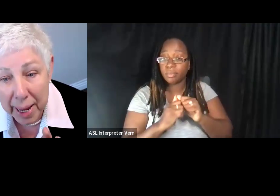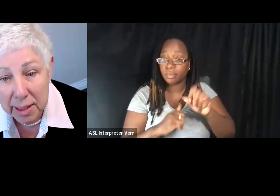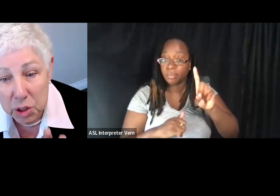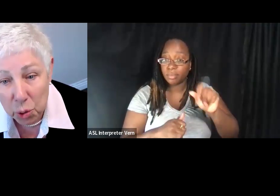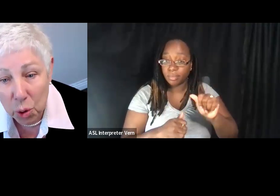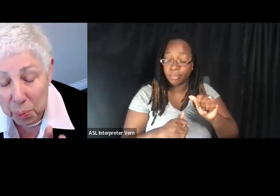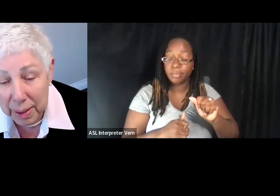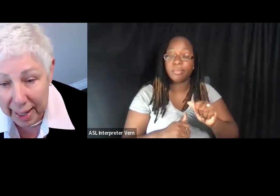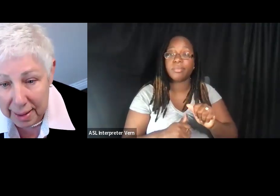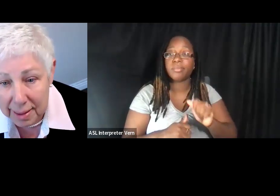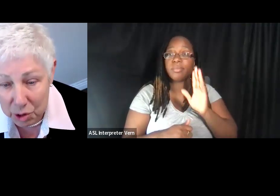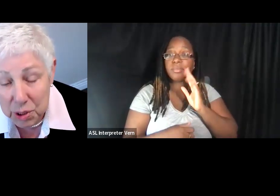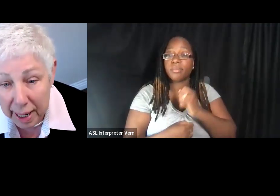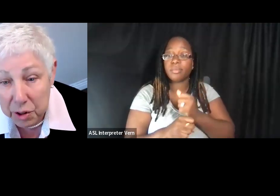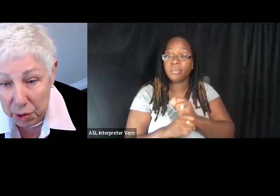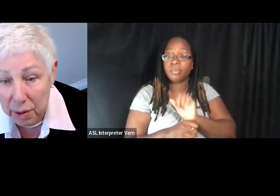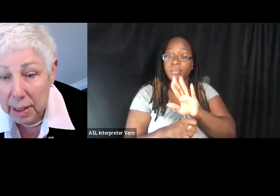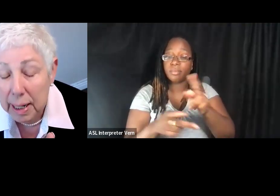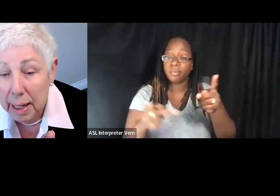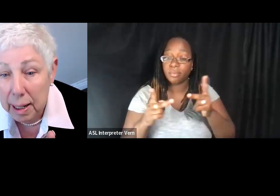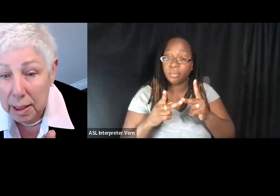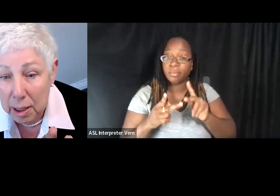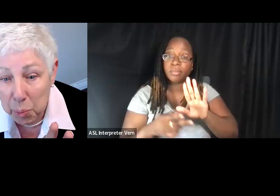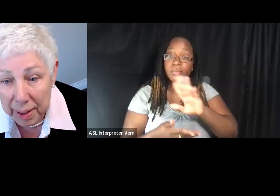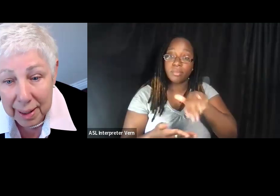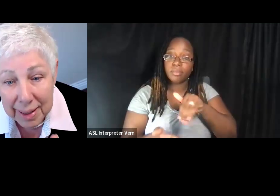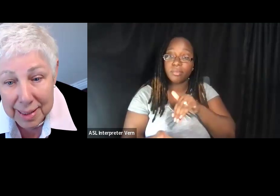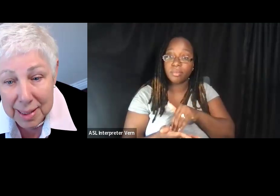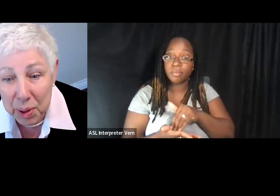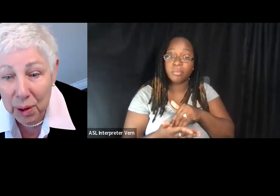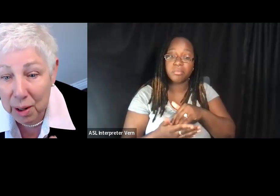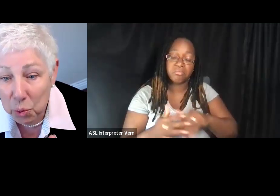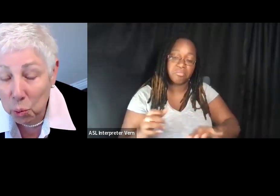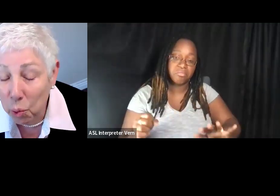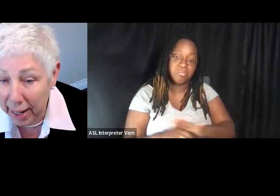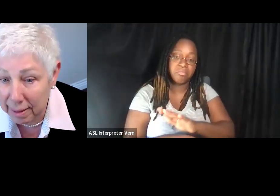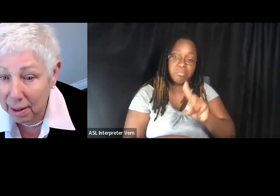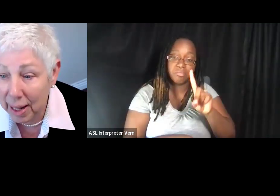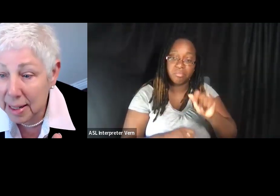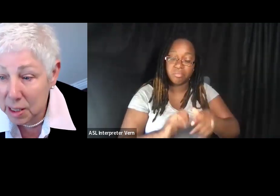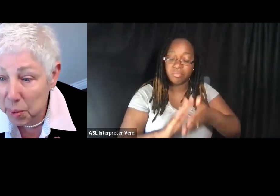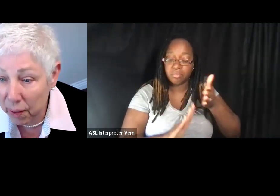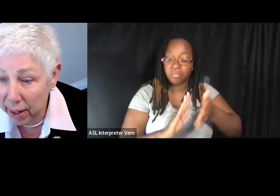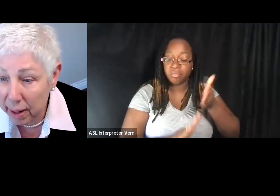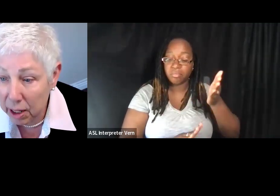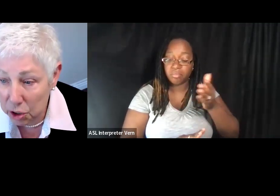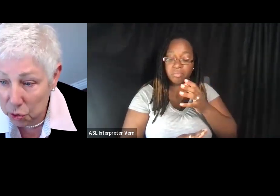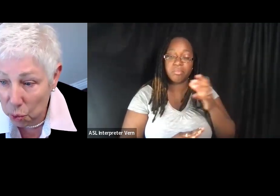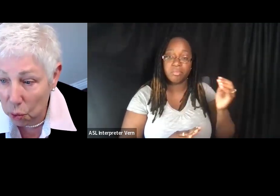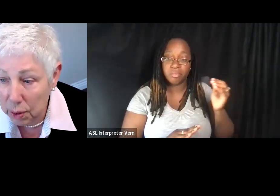it makes your place, your center, completely disability run and